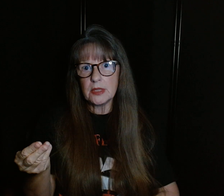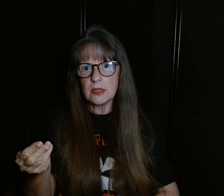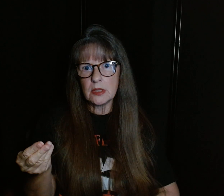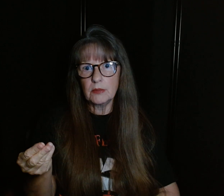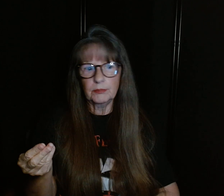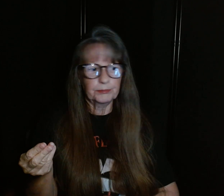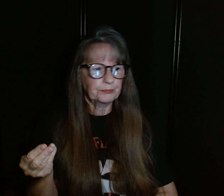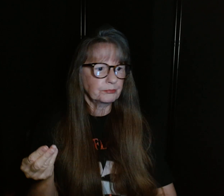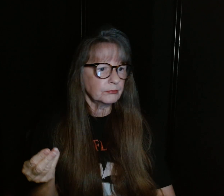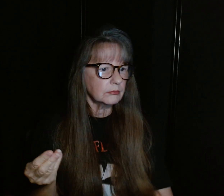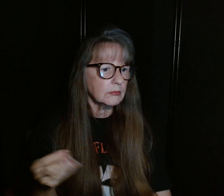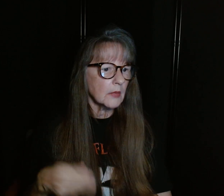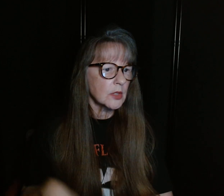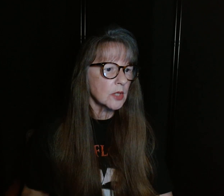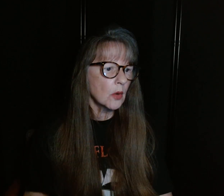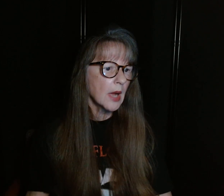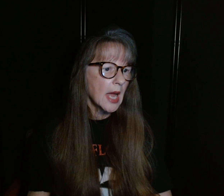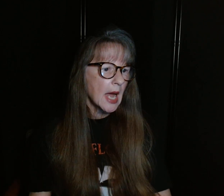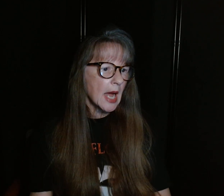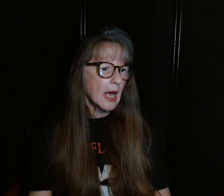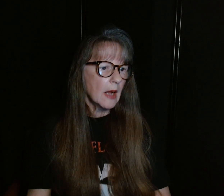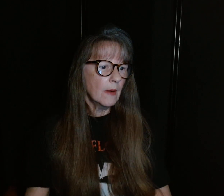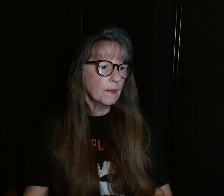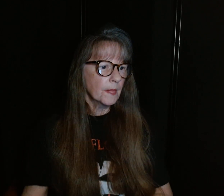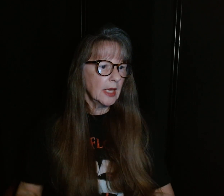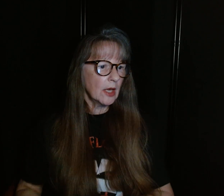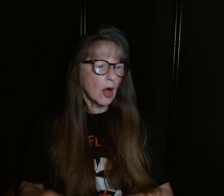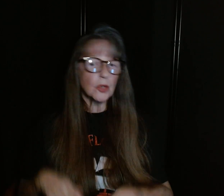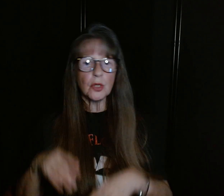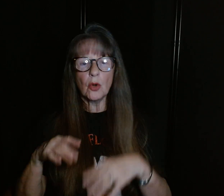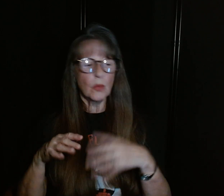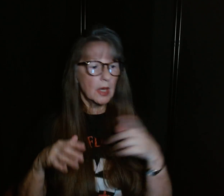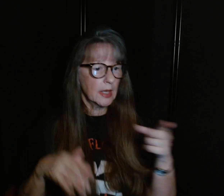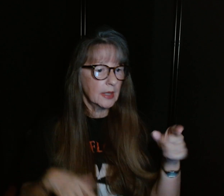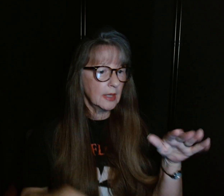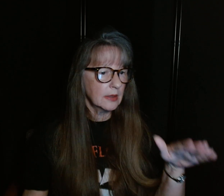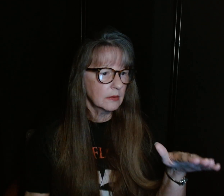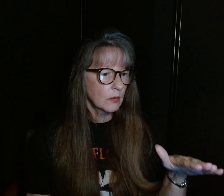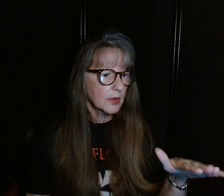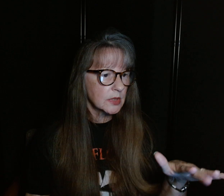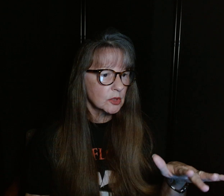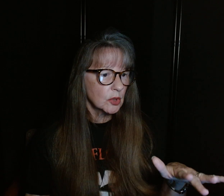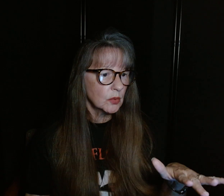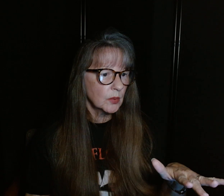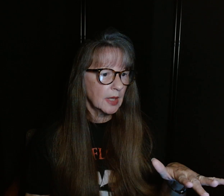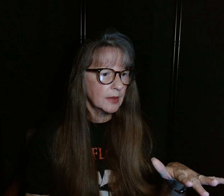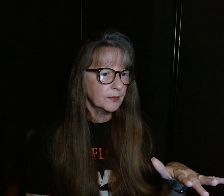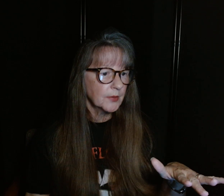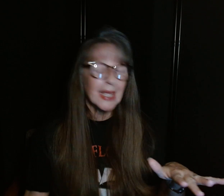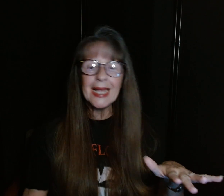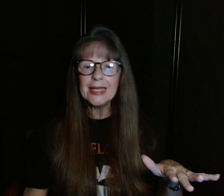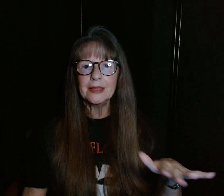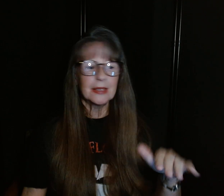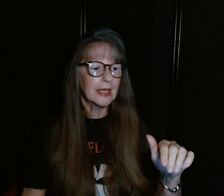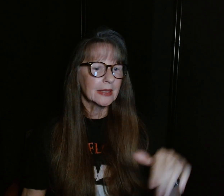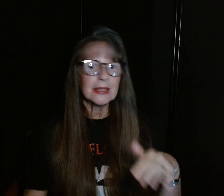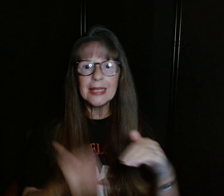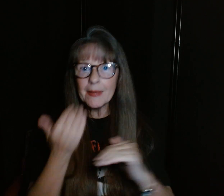substance. So and also it what does it do? It